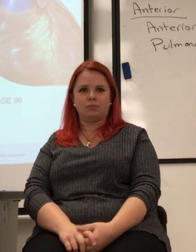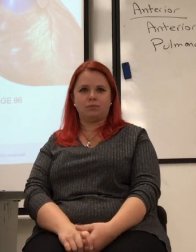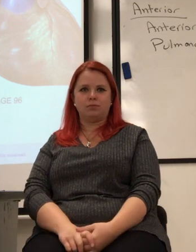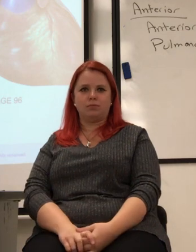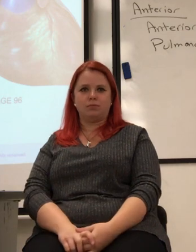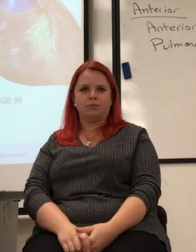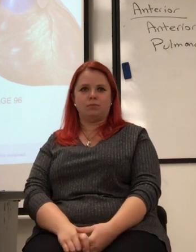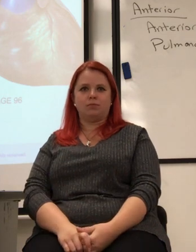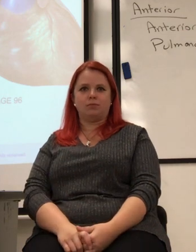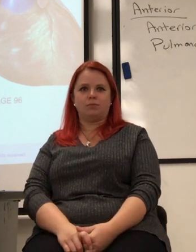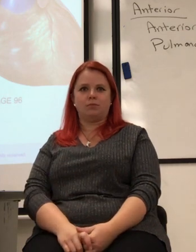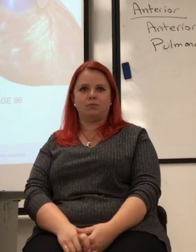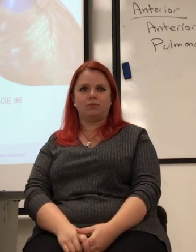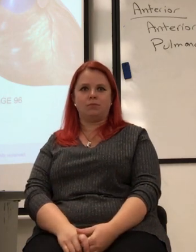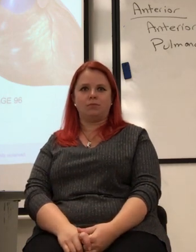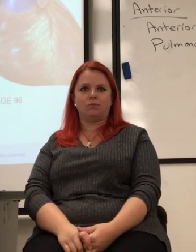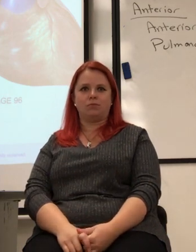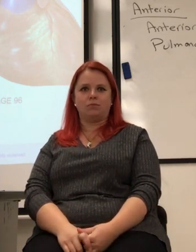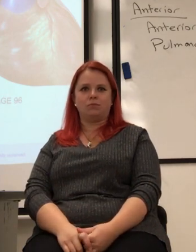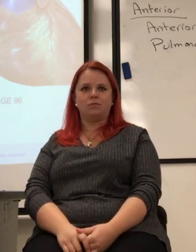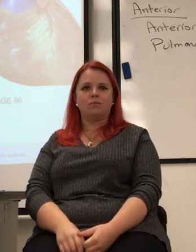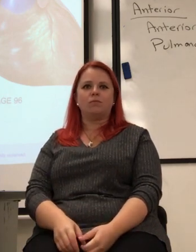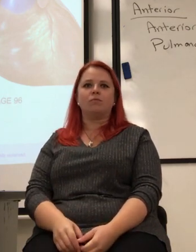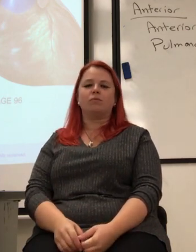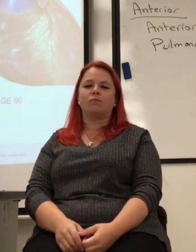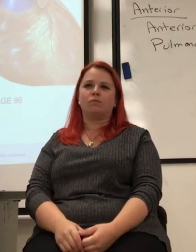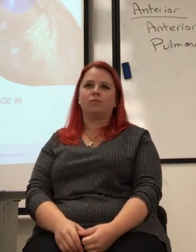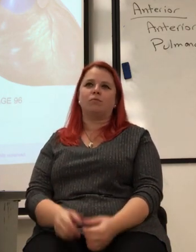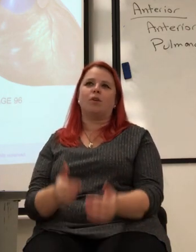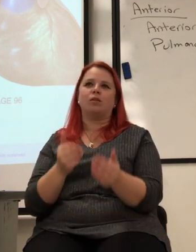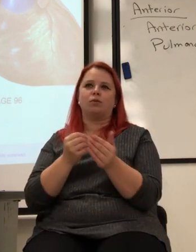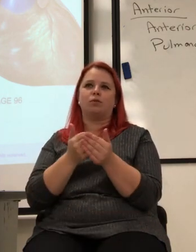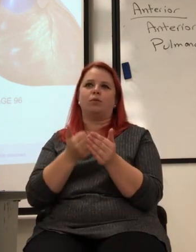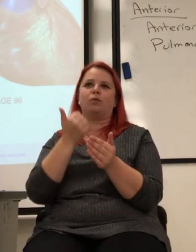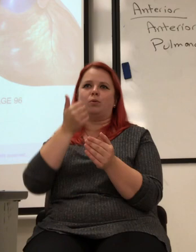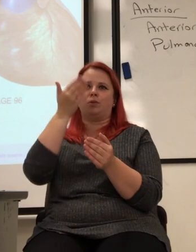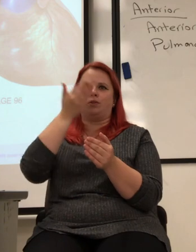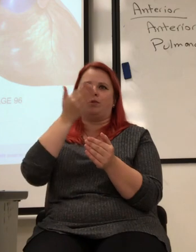Pulmonary trunk. It's the most anterior artery.